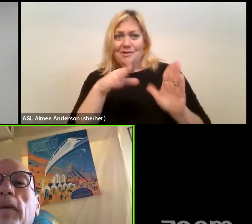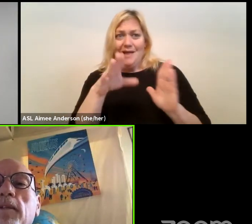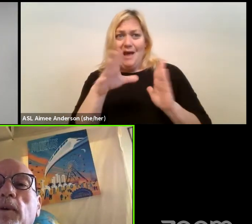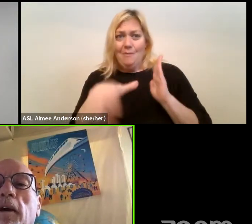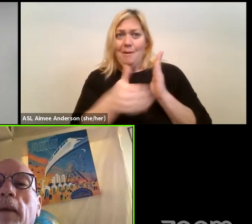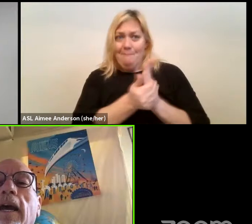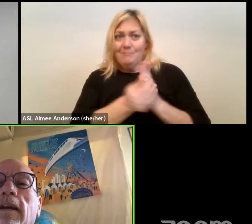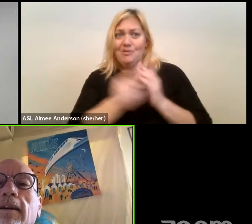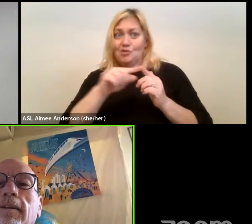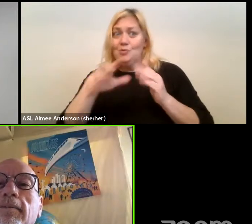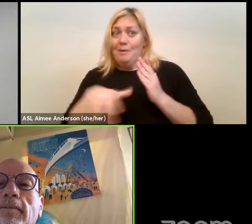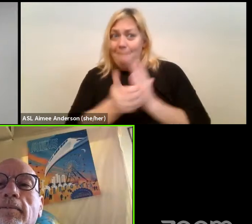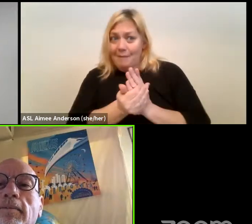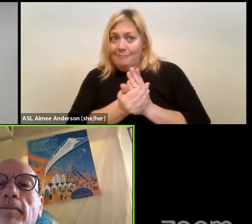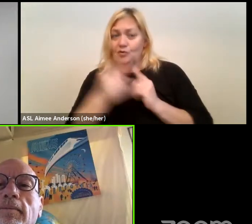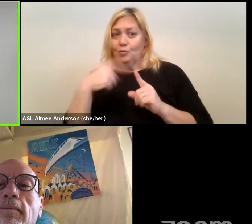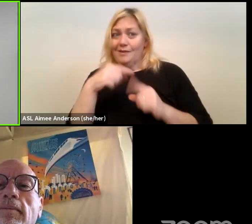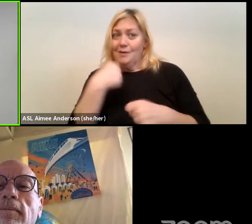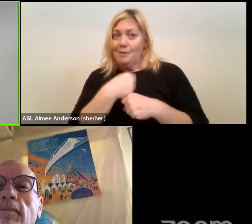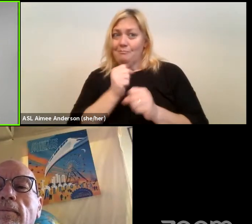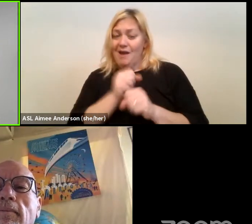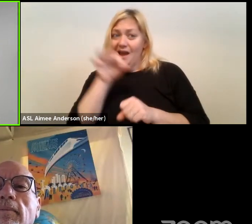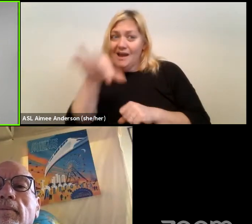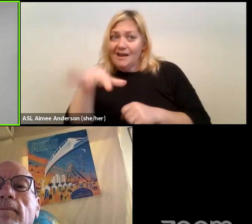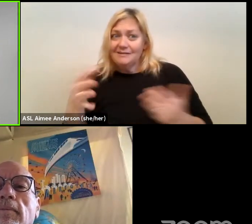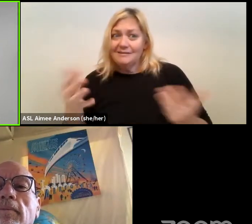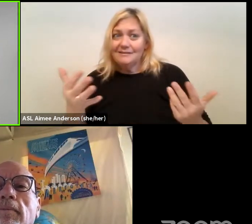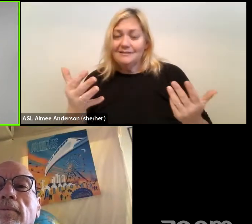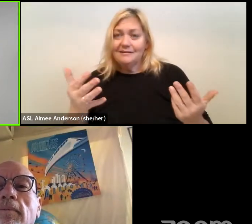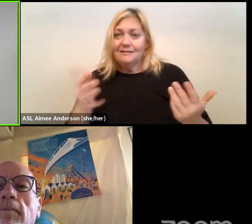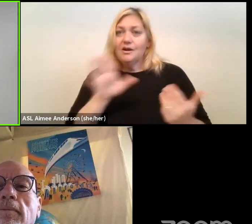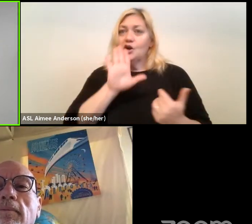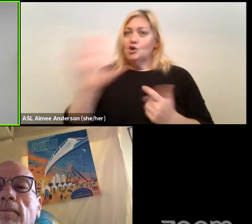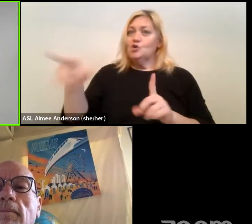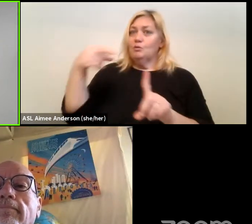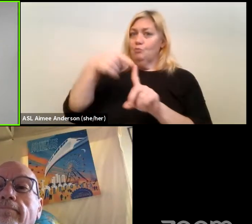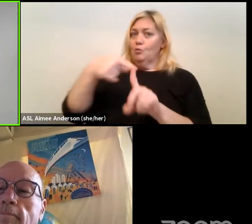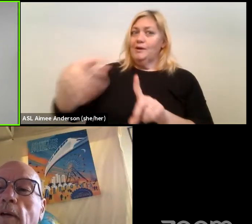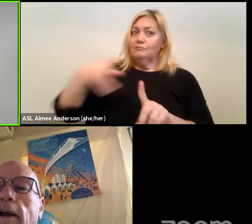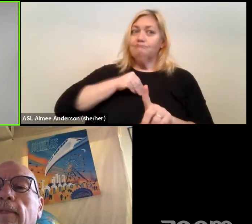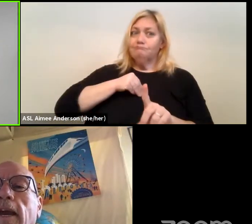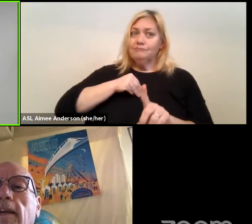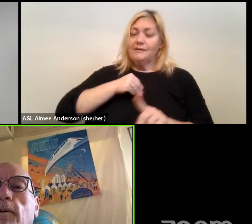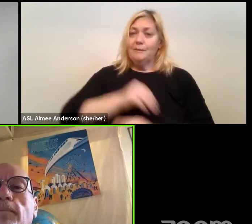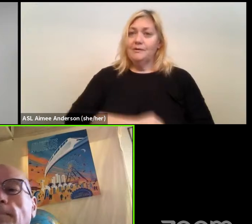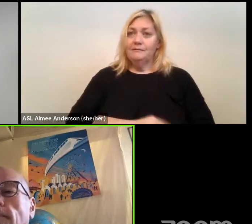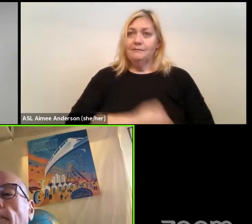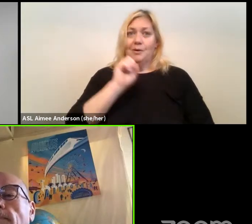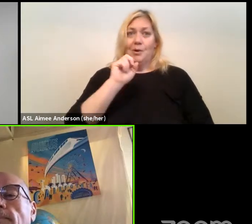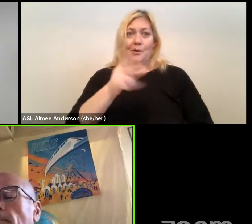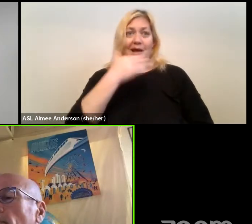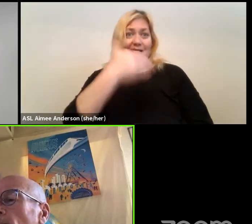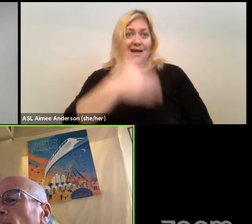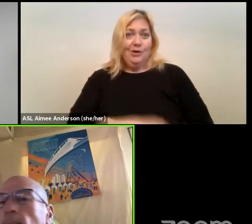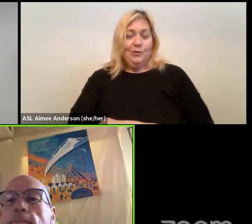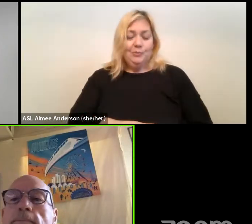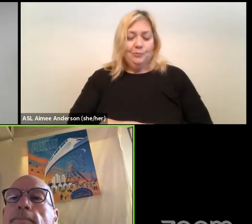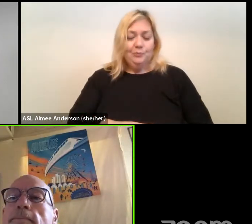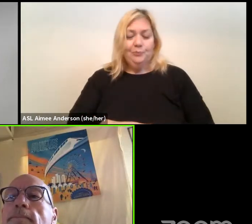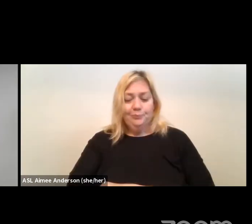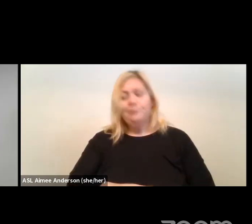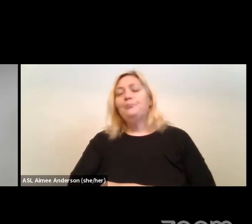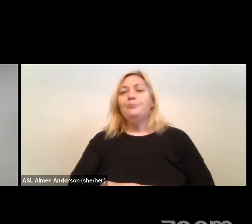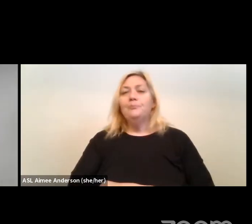to amendments when they're made. All right, Mr. Durfee, your point is well taken. All right, thank you. Thank you.